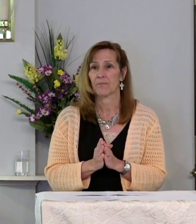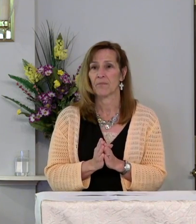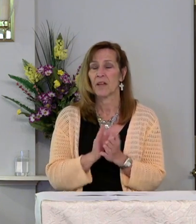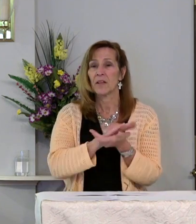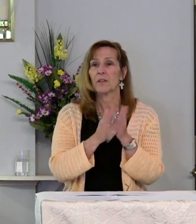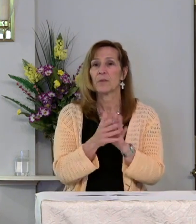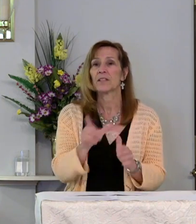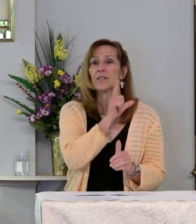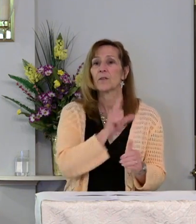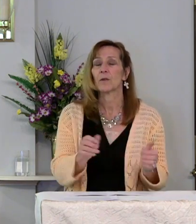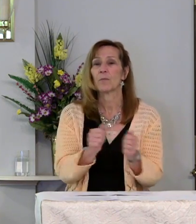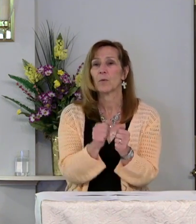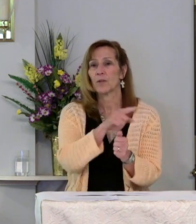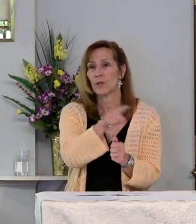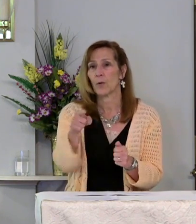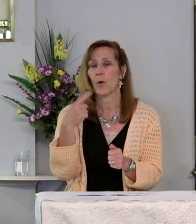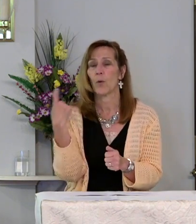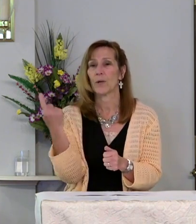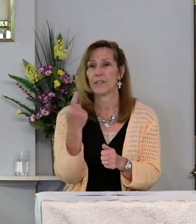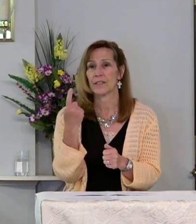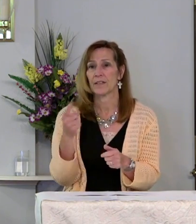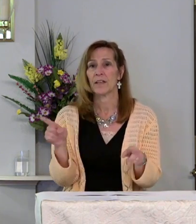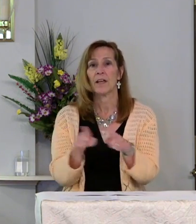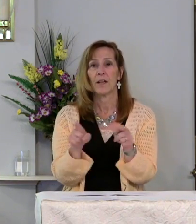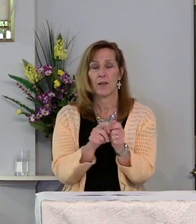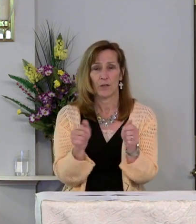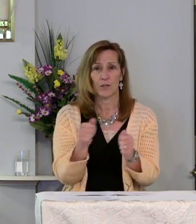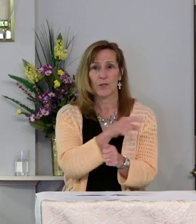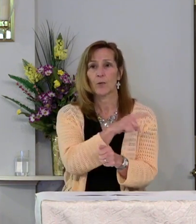The peace of the Lord be with you always.